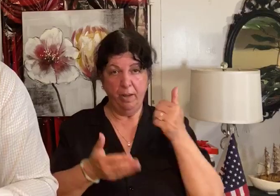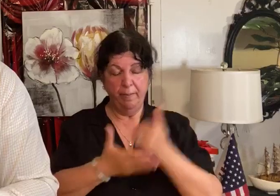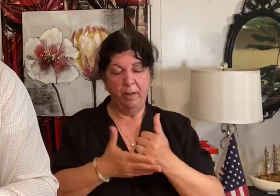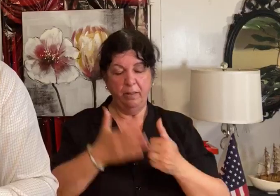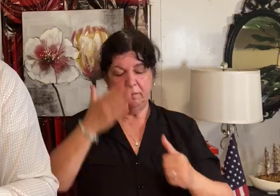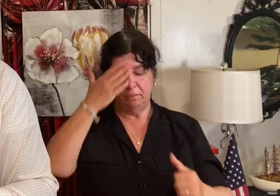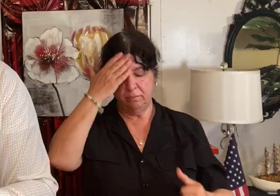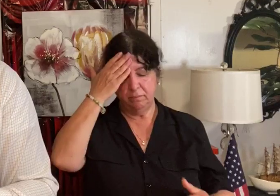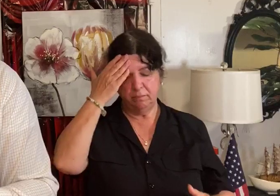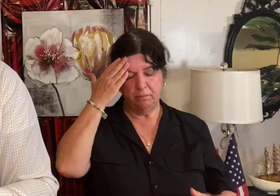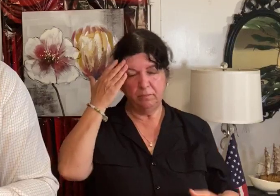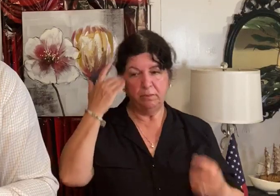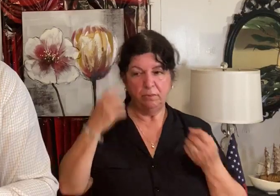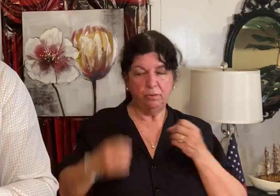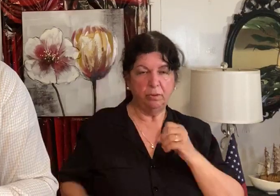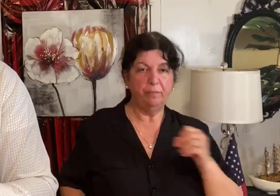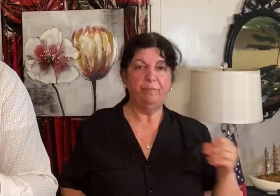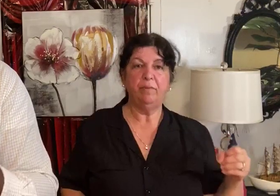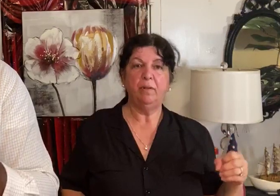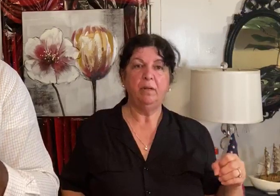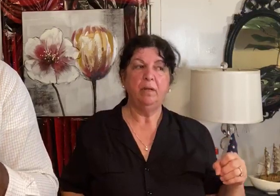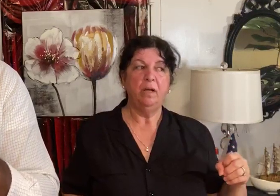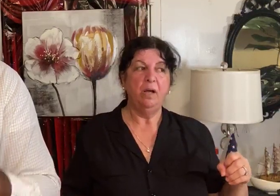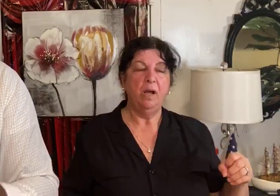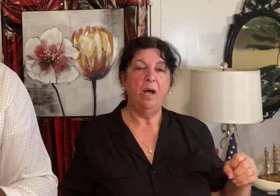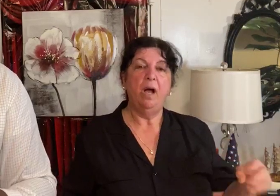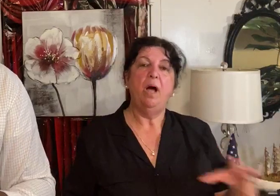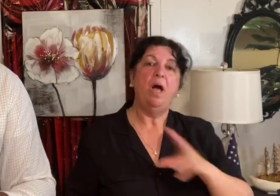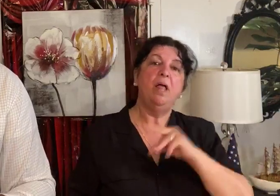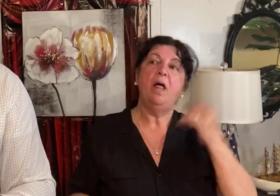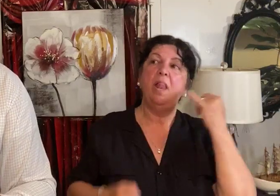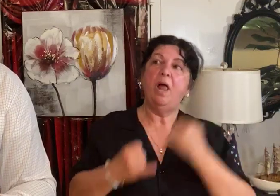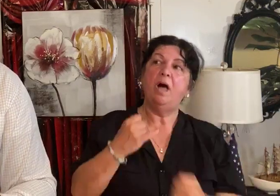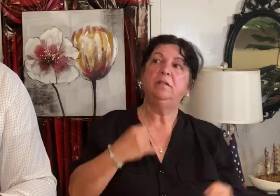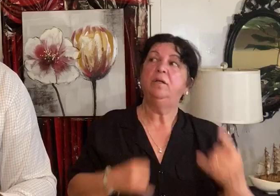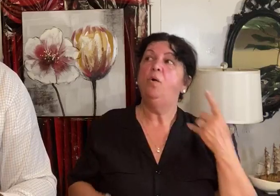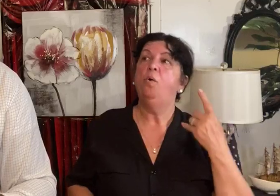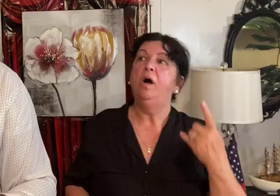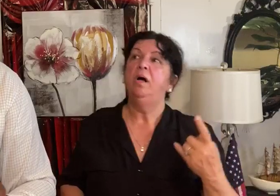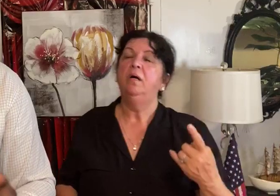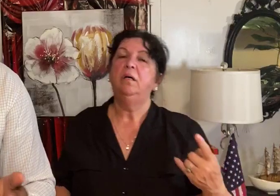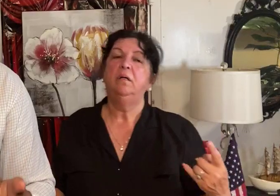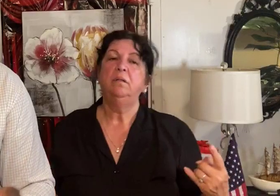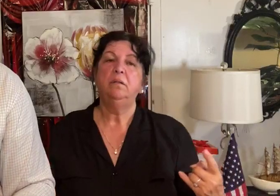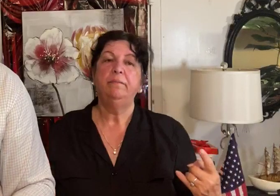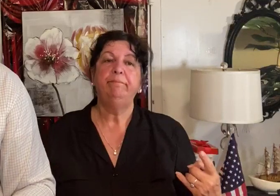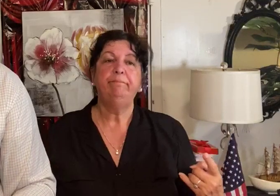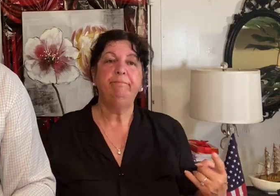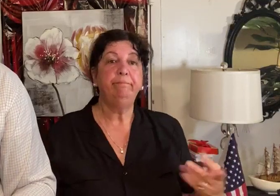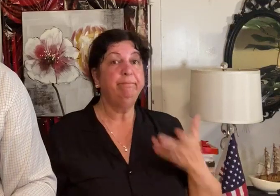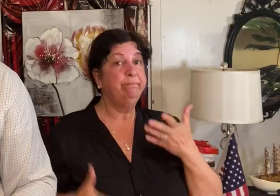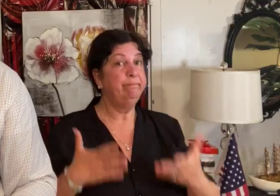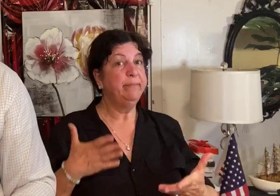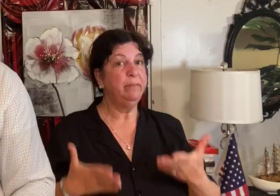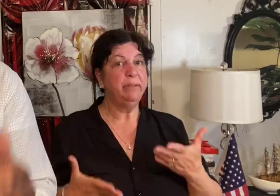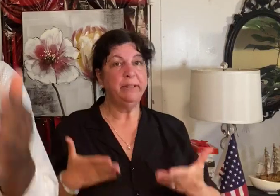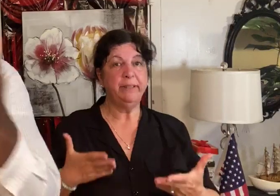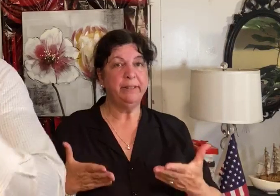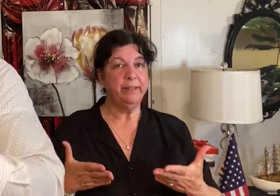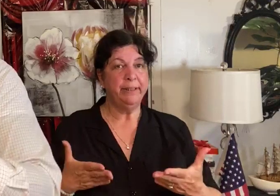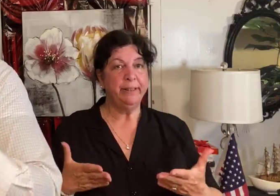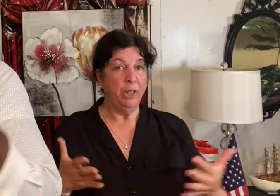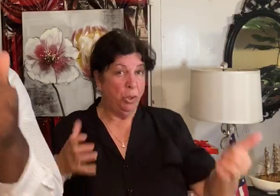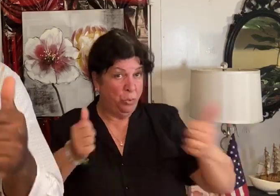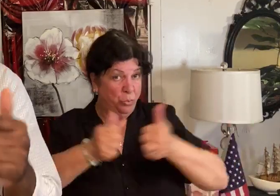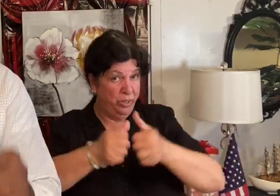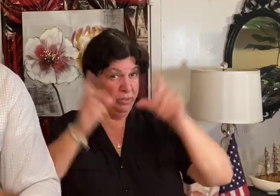Amen. So, and then the last one. Perhaps maybe the most, along with